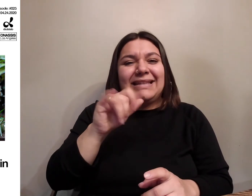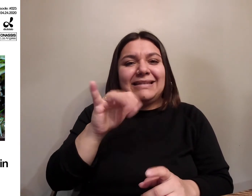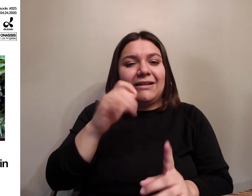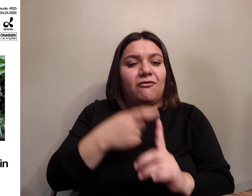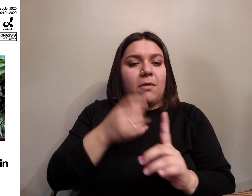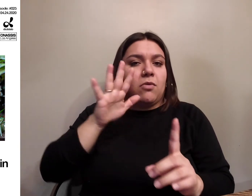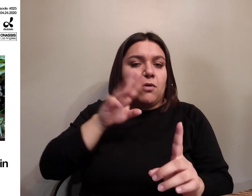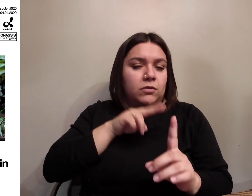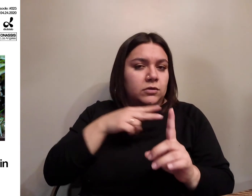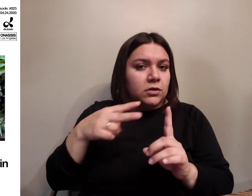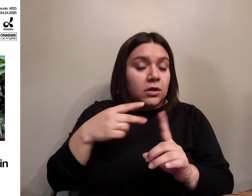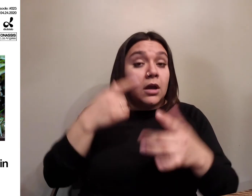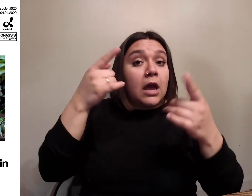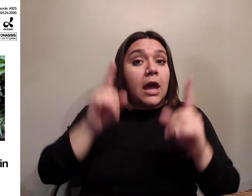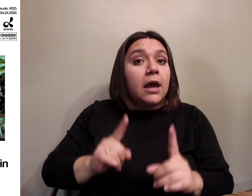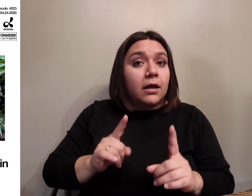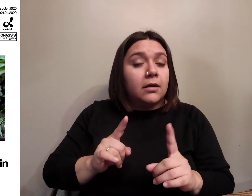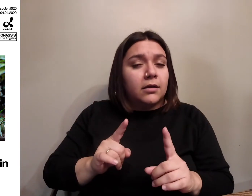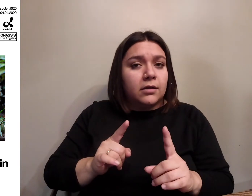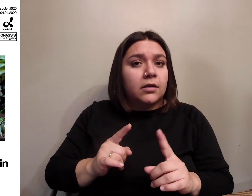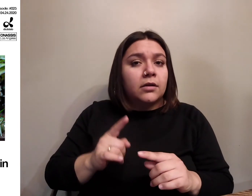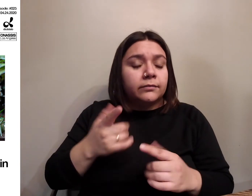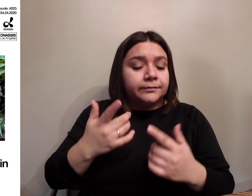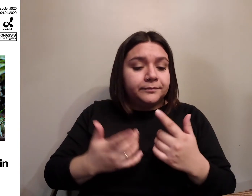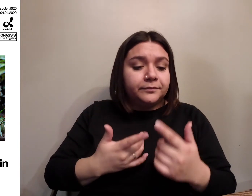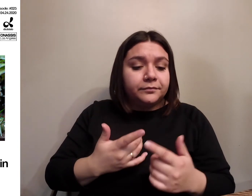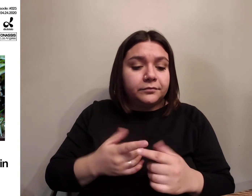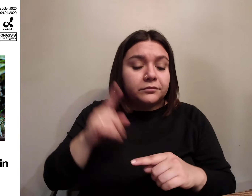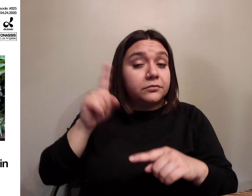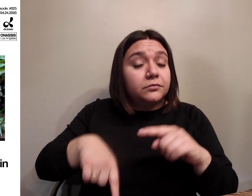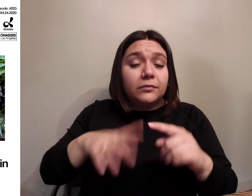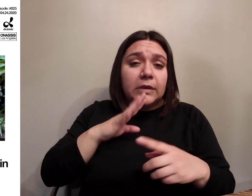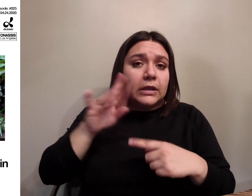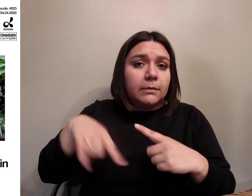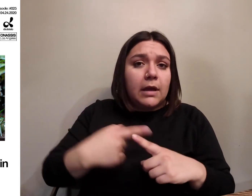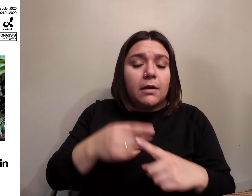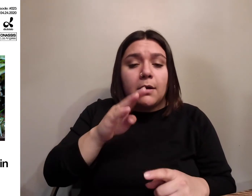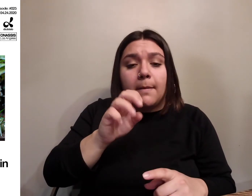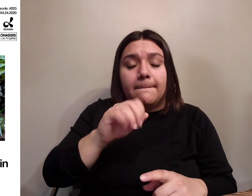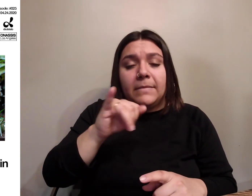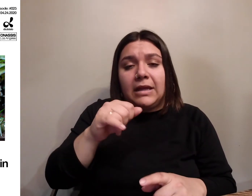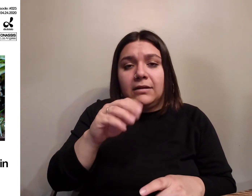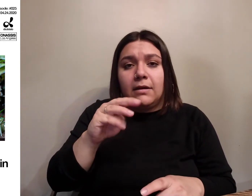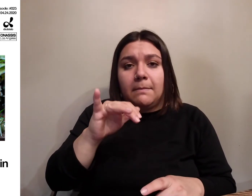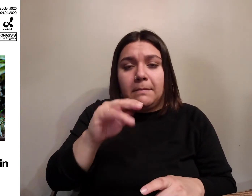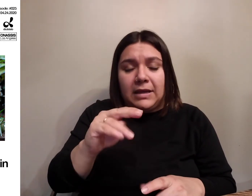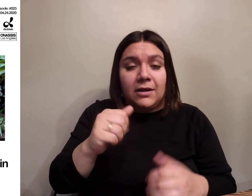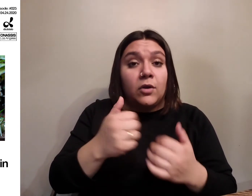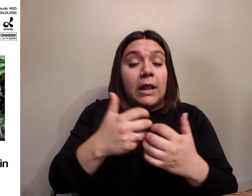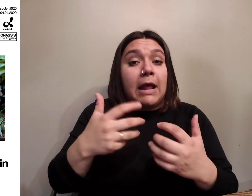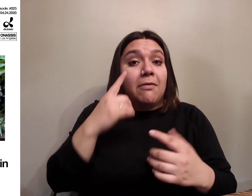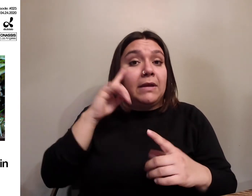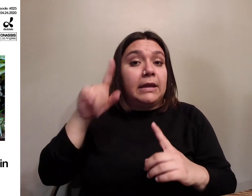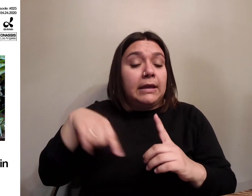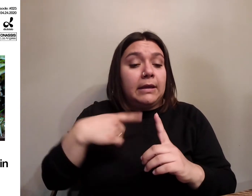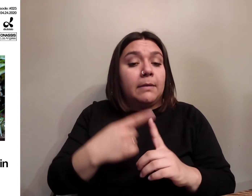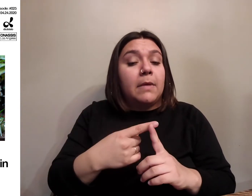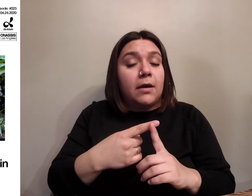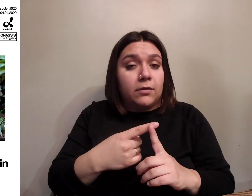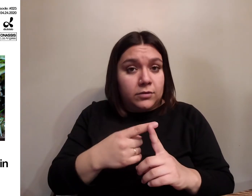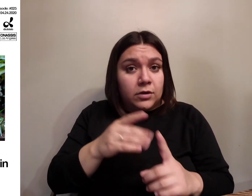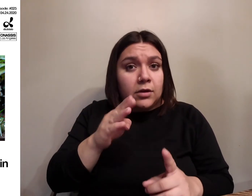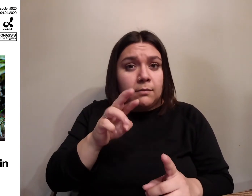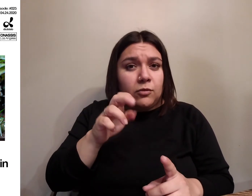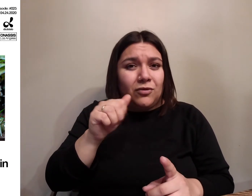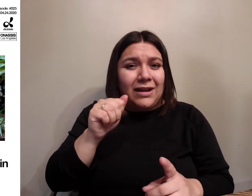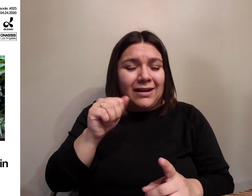mind the wonderful, wonderful line of Buñuel, who says, "I have always been on the side of those who seek truth, but I